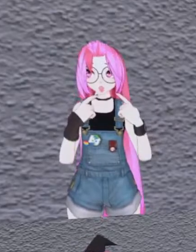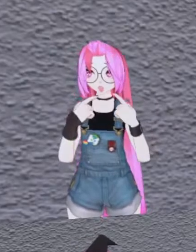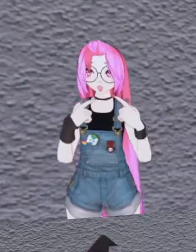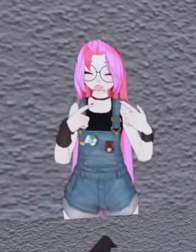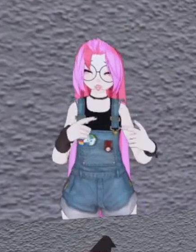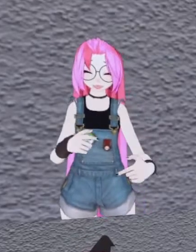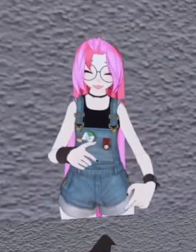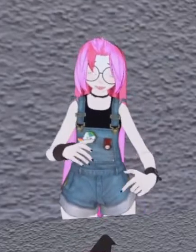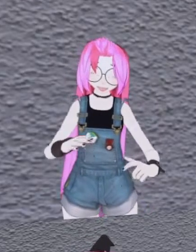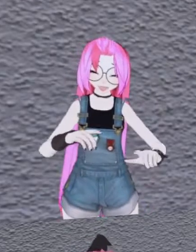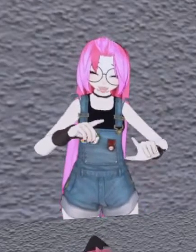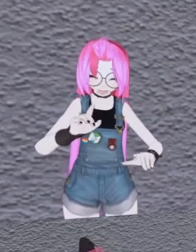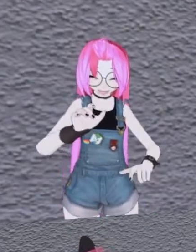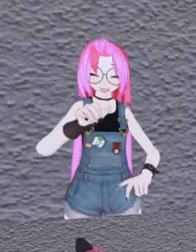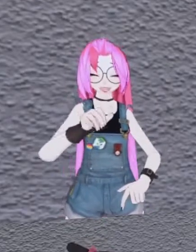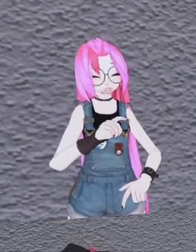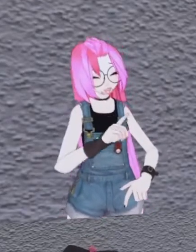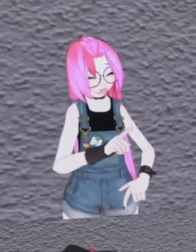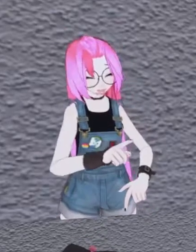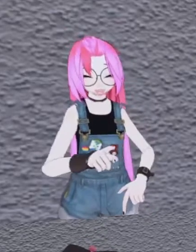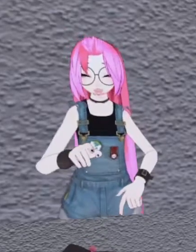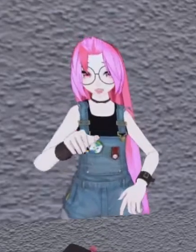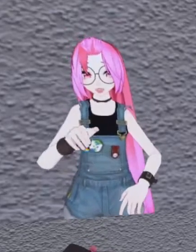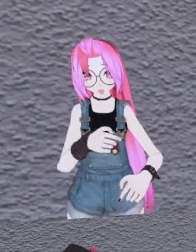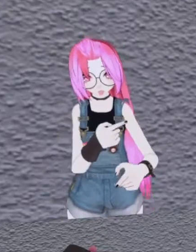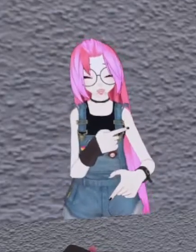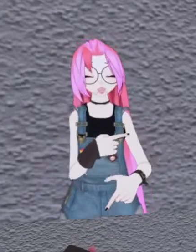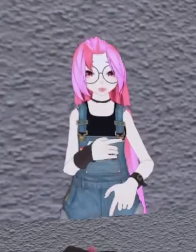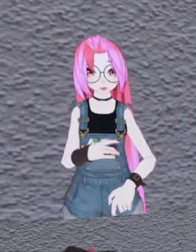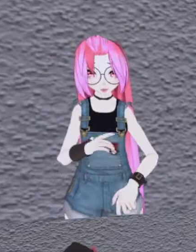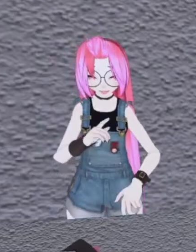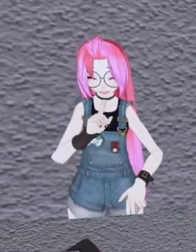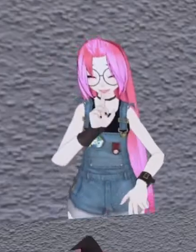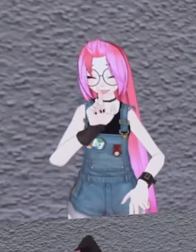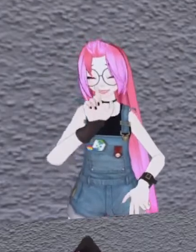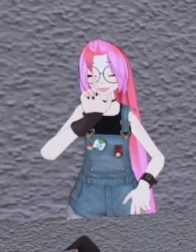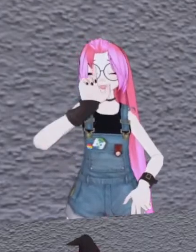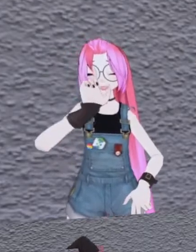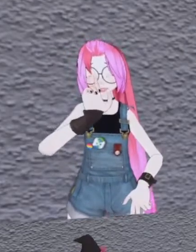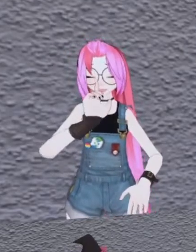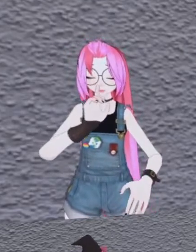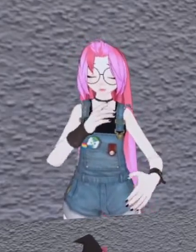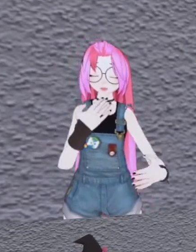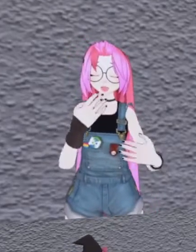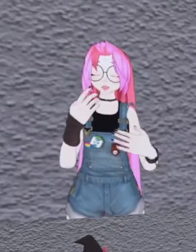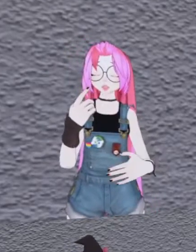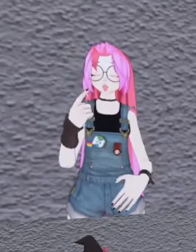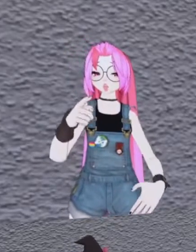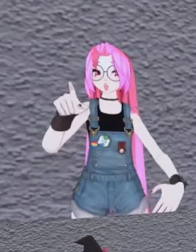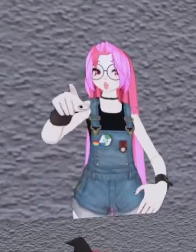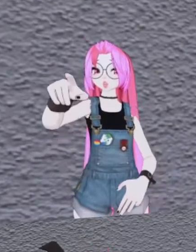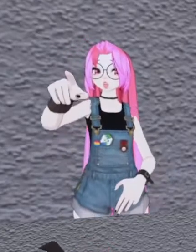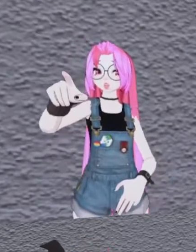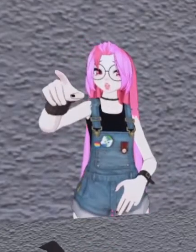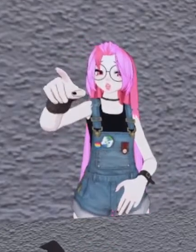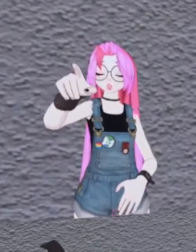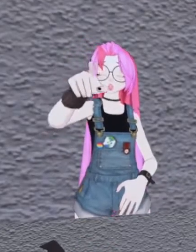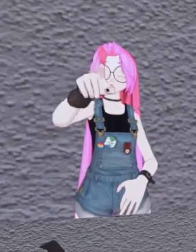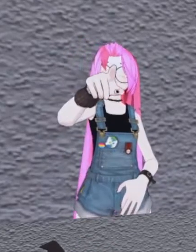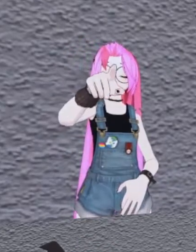teeth. Yeah. So yeah, for sure. That's definitely right. Okay, thank you. Good question. All right, Earth, you're going to be next, and